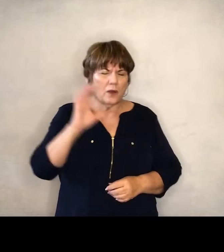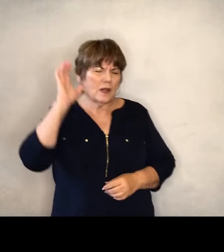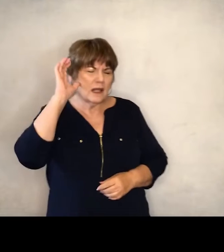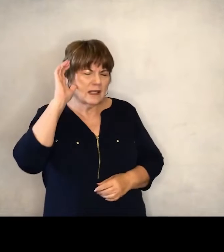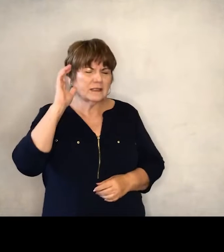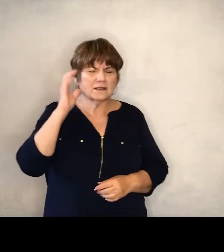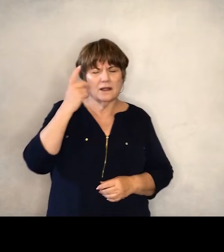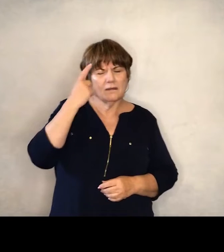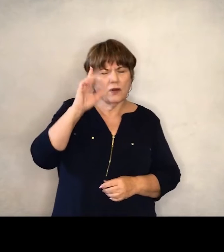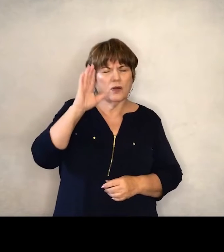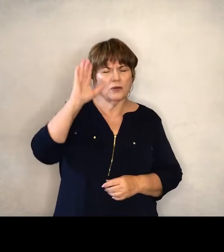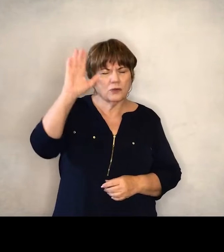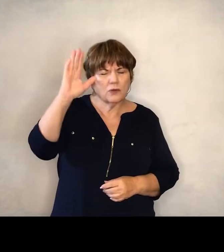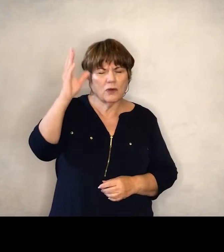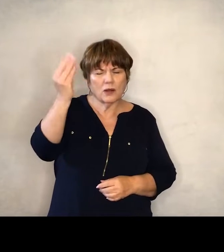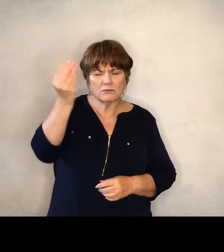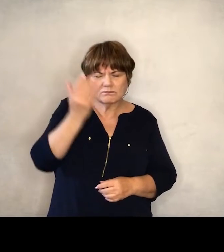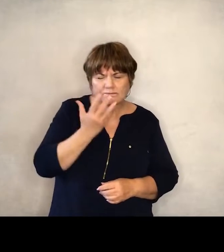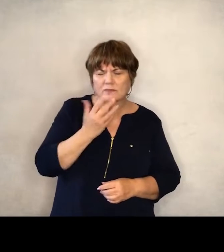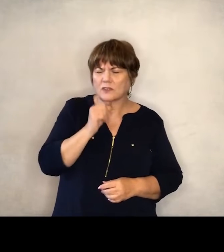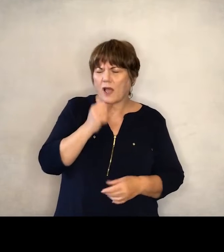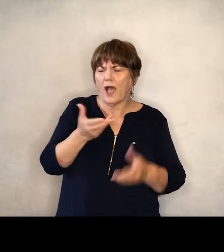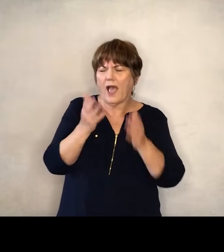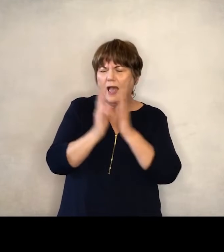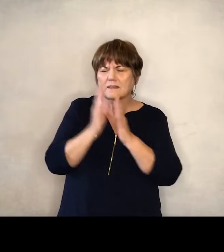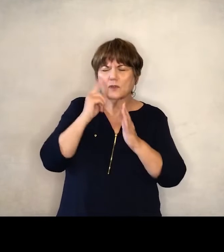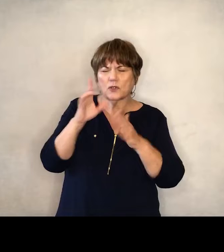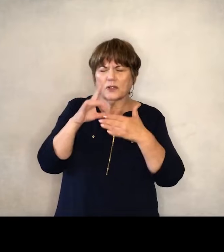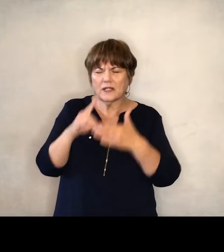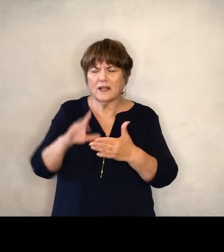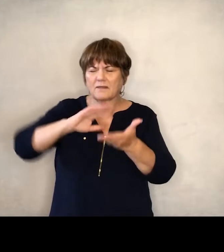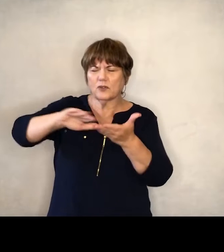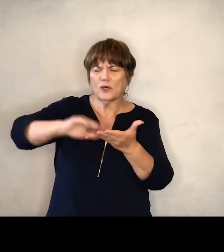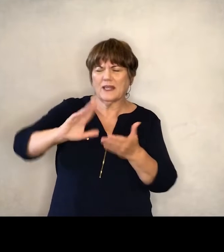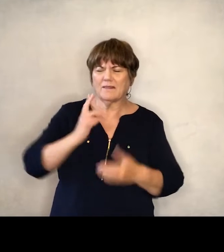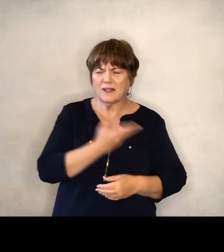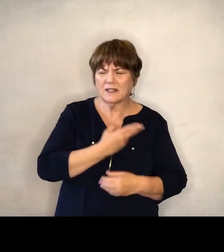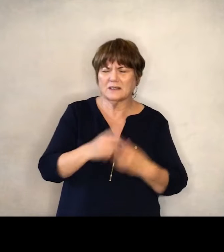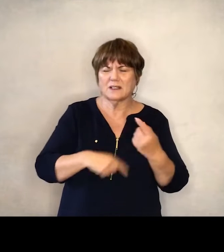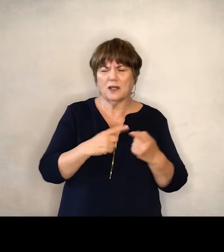don't ask for your guidance. Forgive us, Lord, when we fall short.